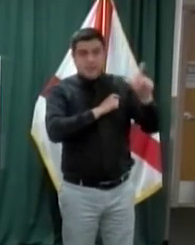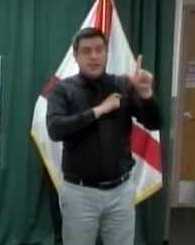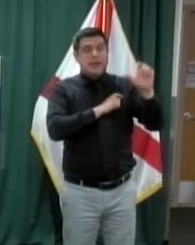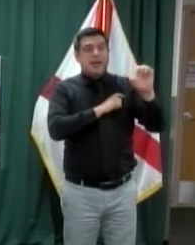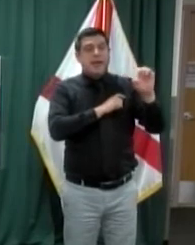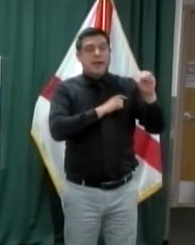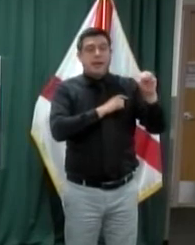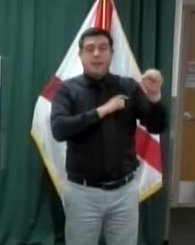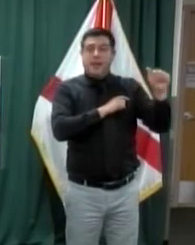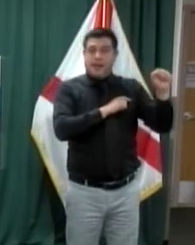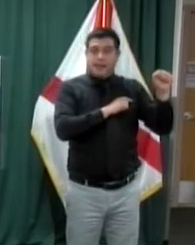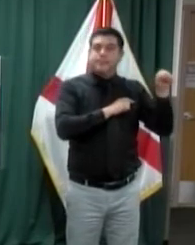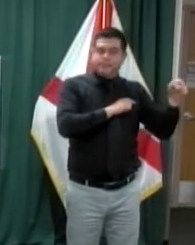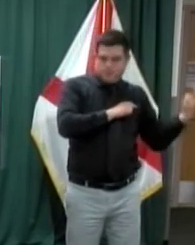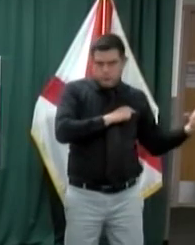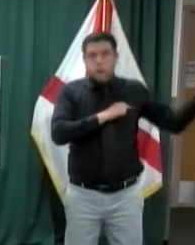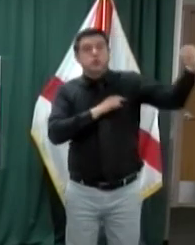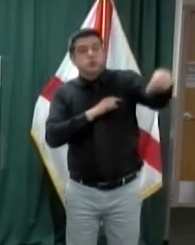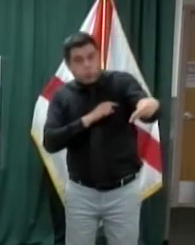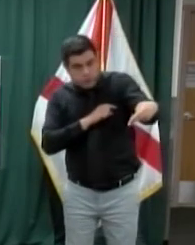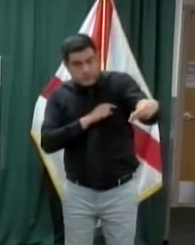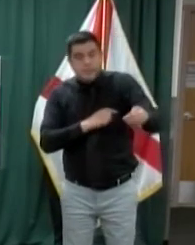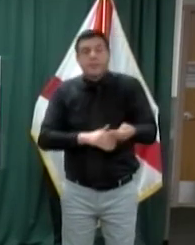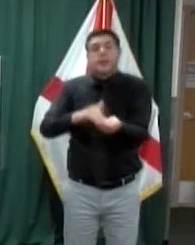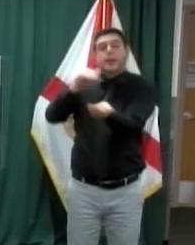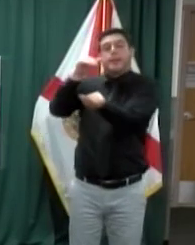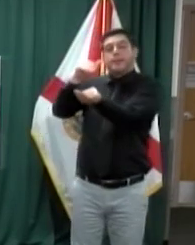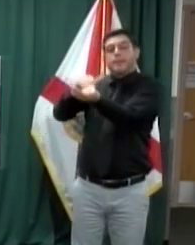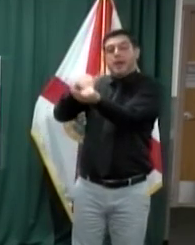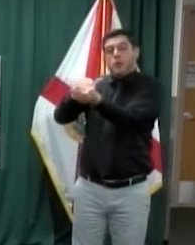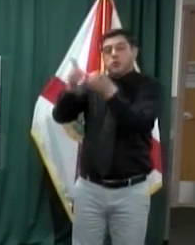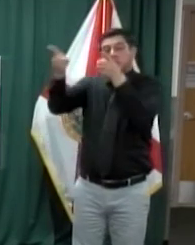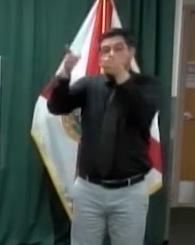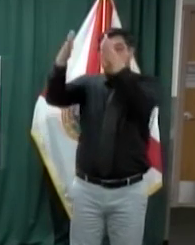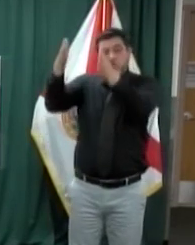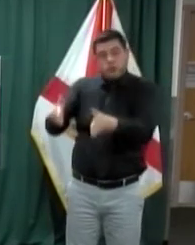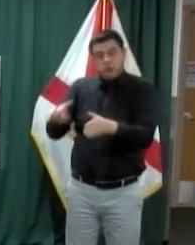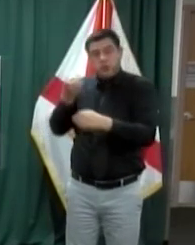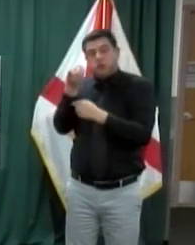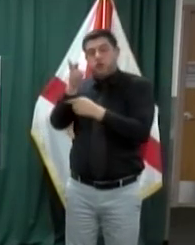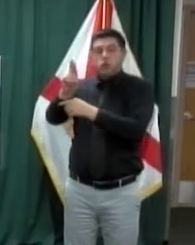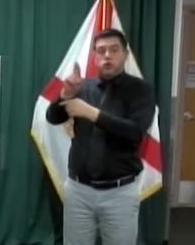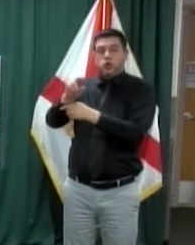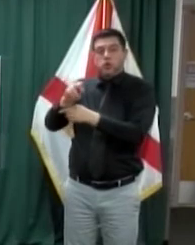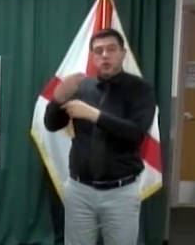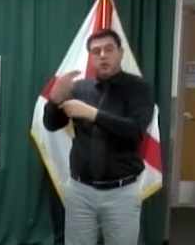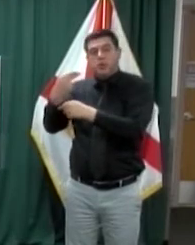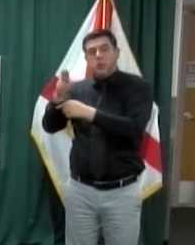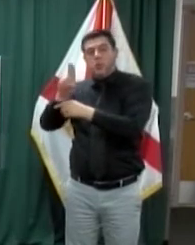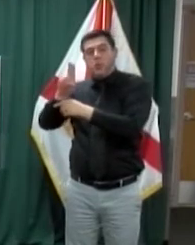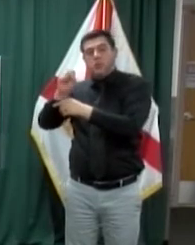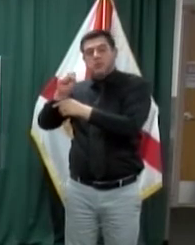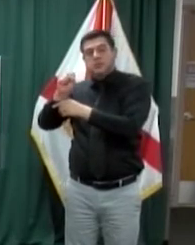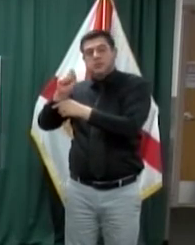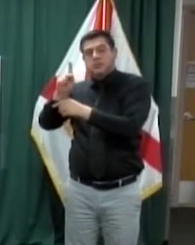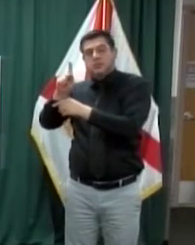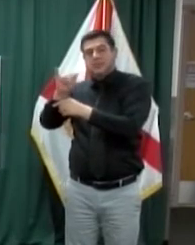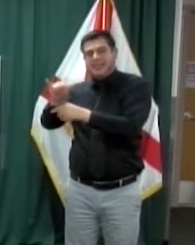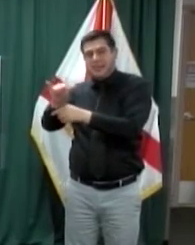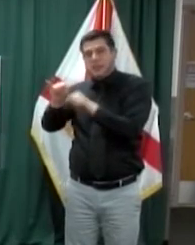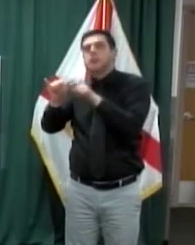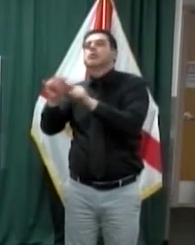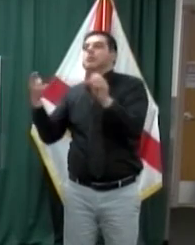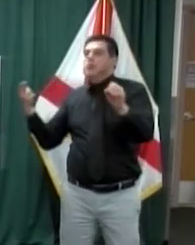also involves our medical director, Dr. Husty. It includes the Florida Department of Health Seminole